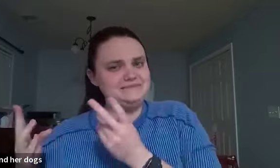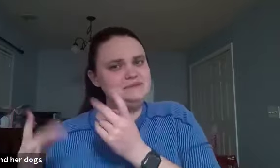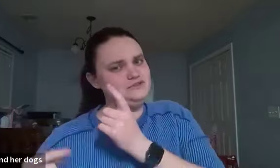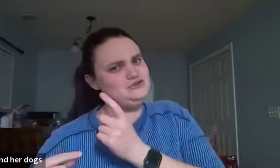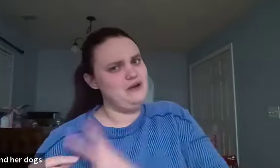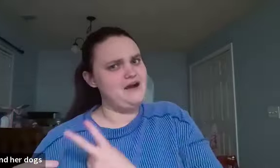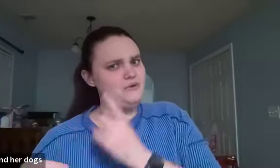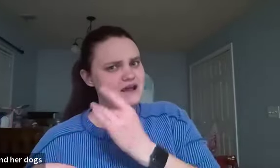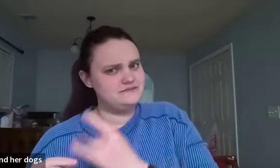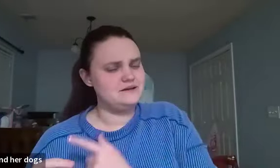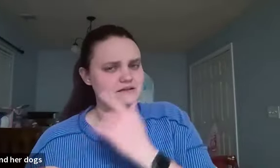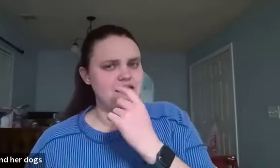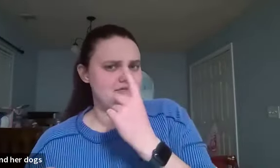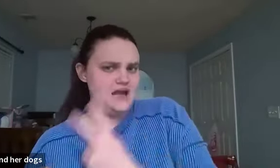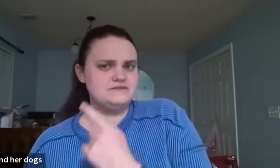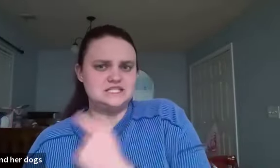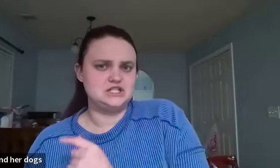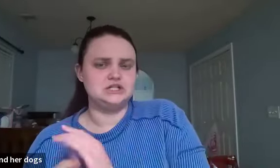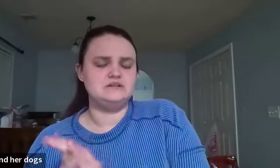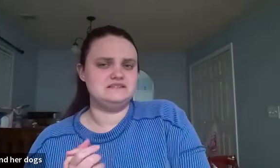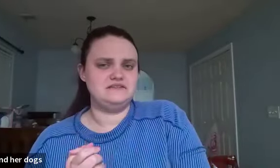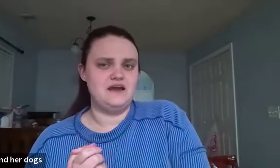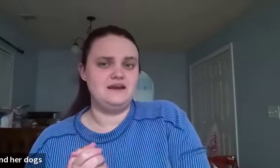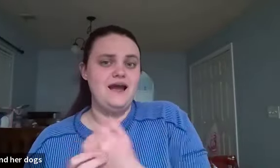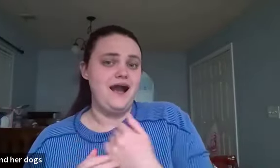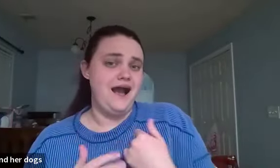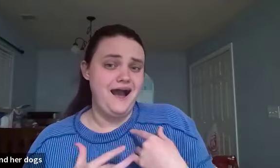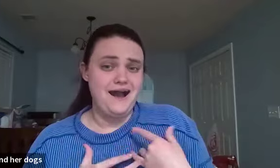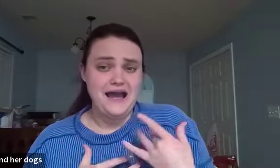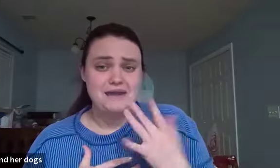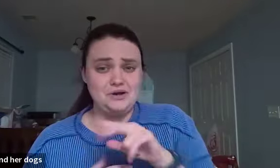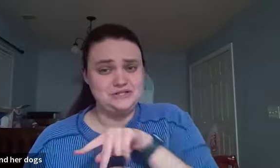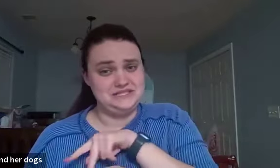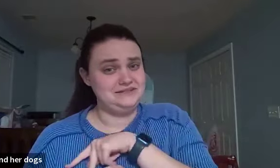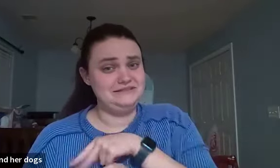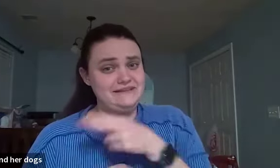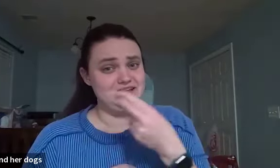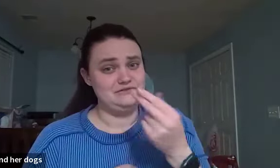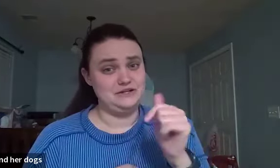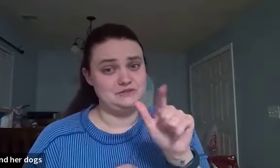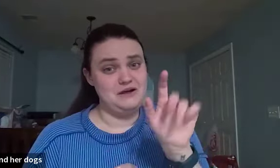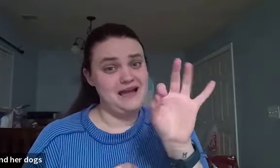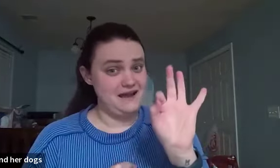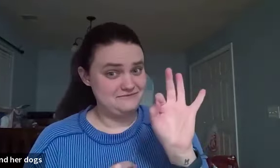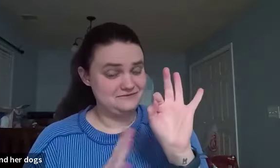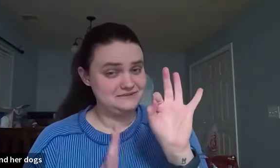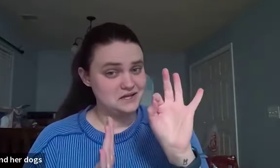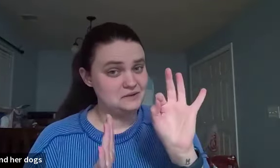seen people do one half, like I have a half sister or things like that. I personally like to finger spell half.